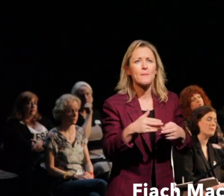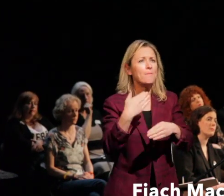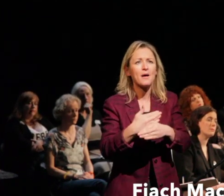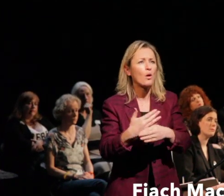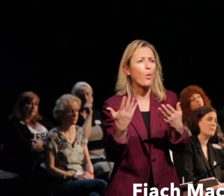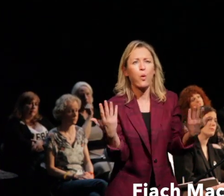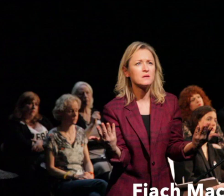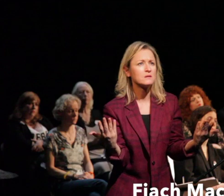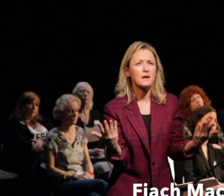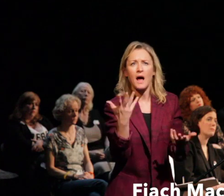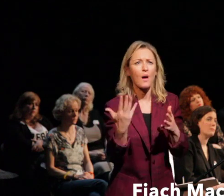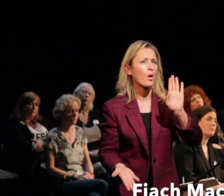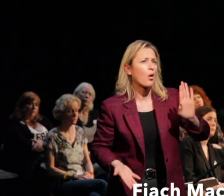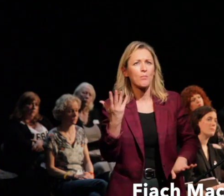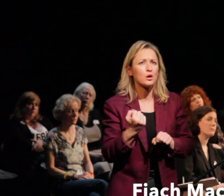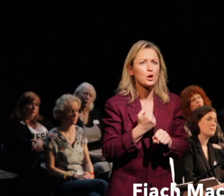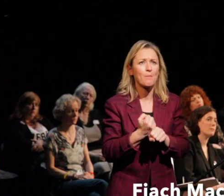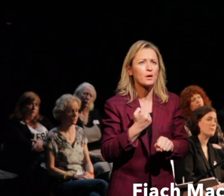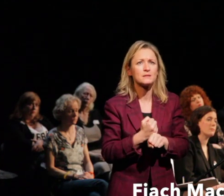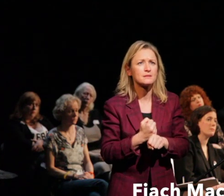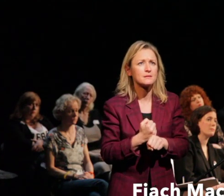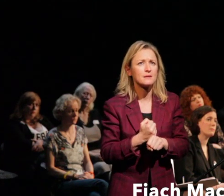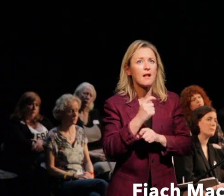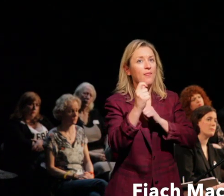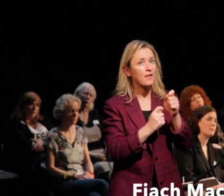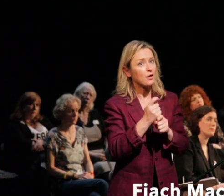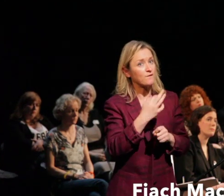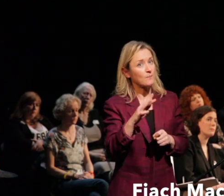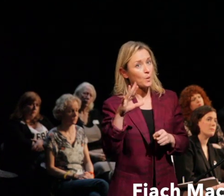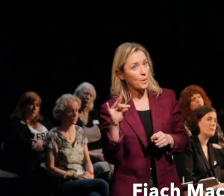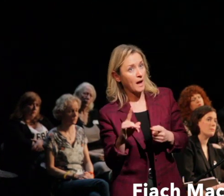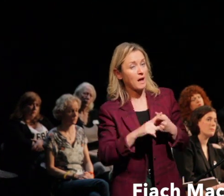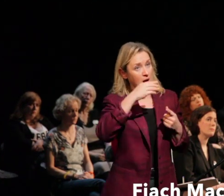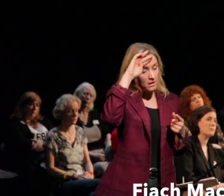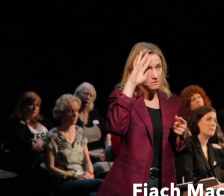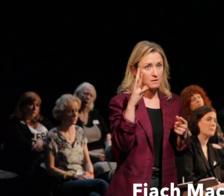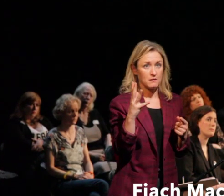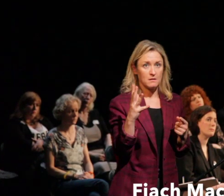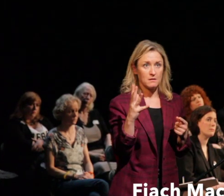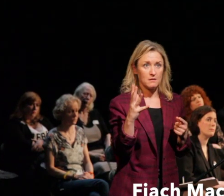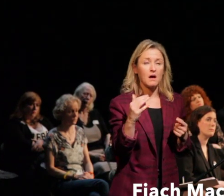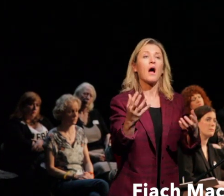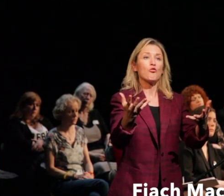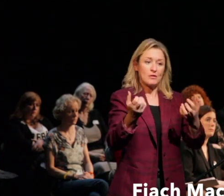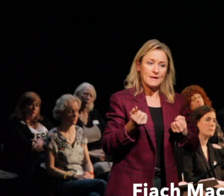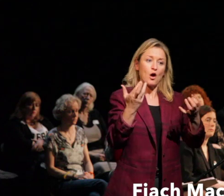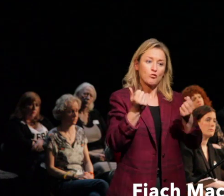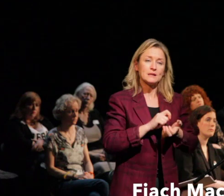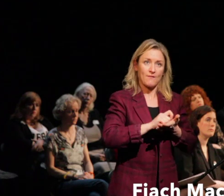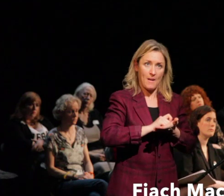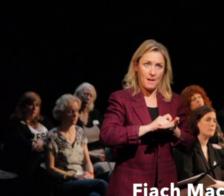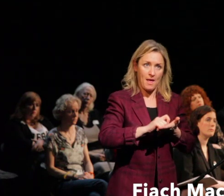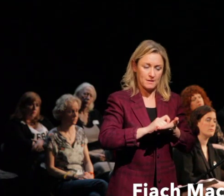better? Theatres across the UK and Ireland receive fewer unsolicited scripts from women than they do from men. Why is